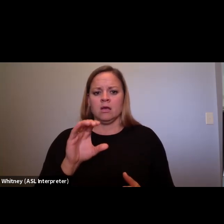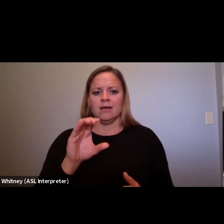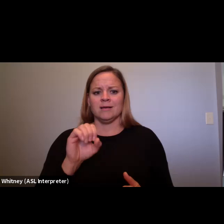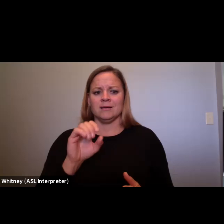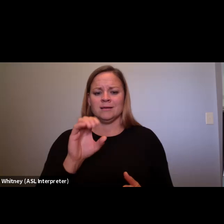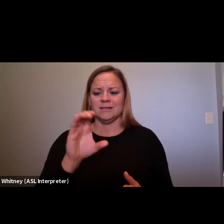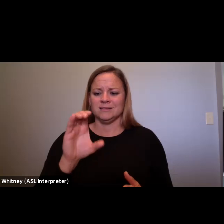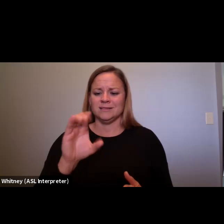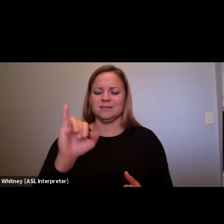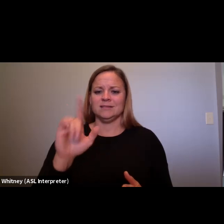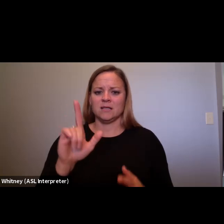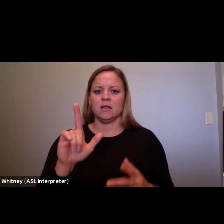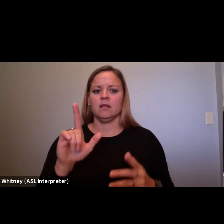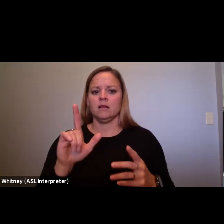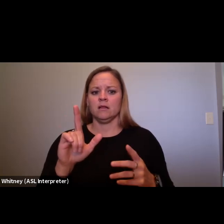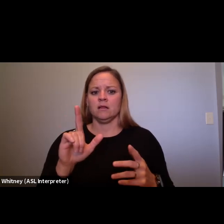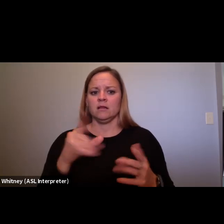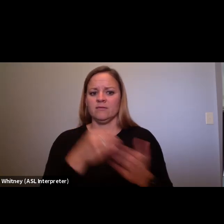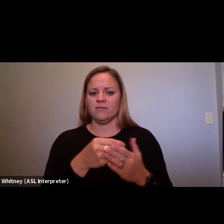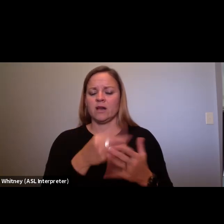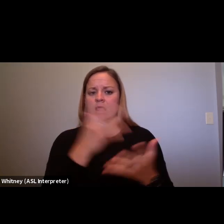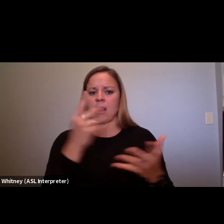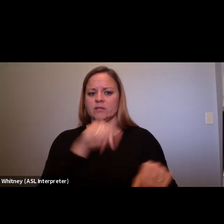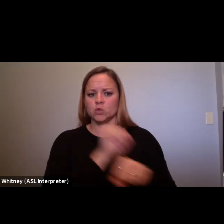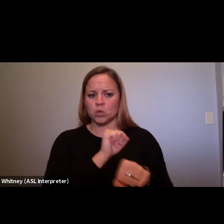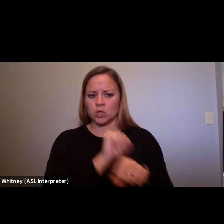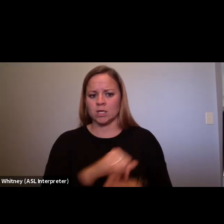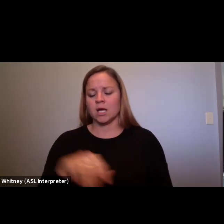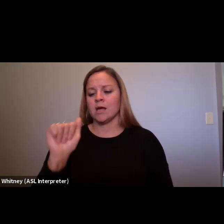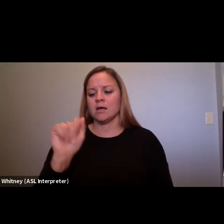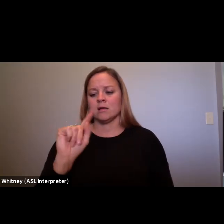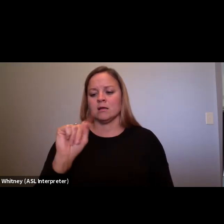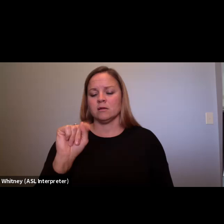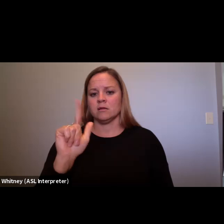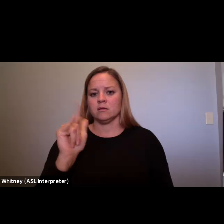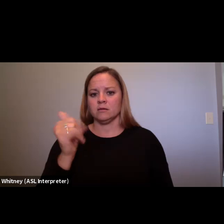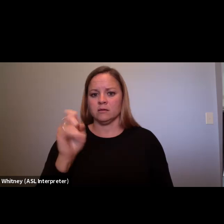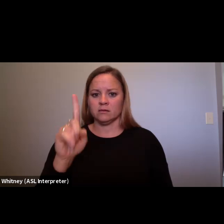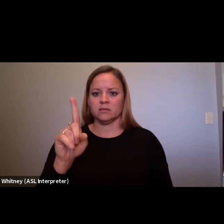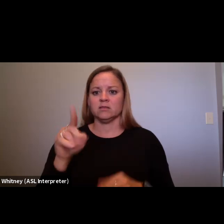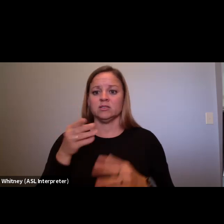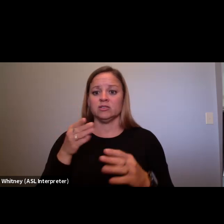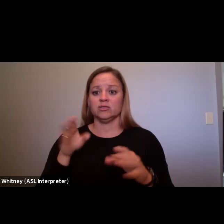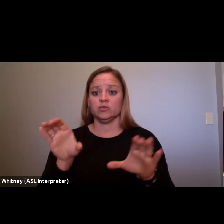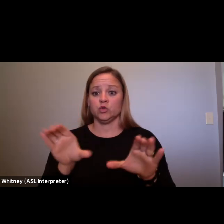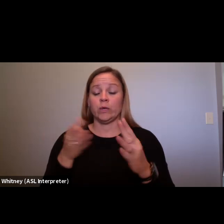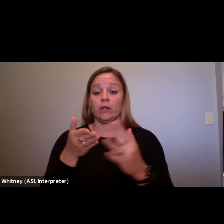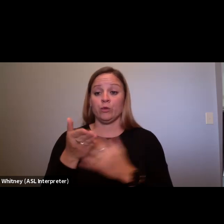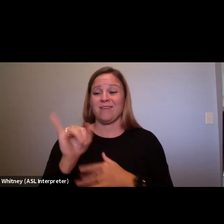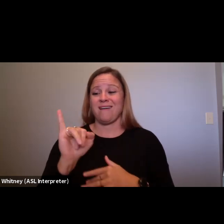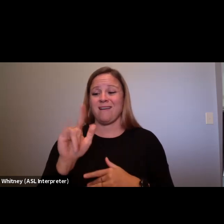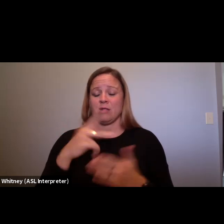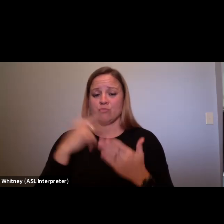got to fund a lot of this work. Atlantis is essentially running this through their IL program. Any